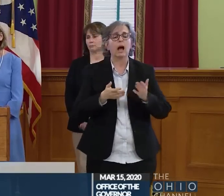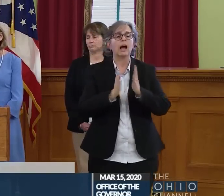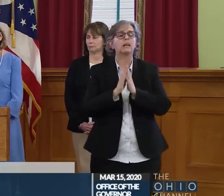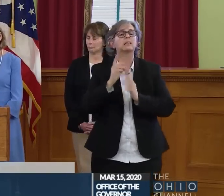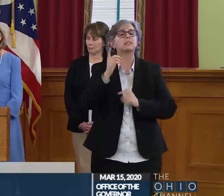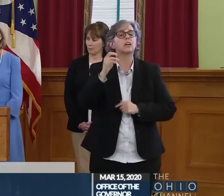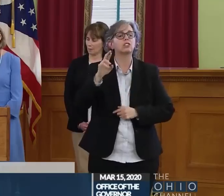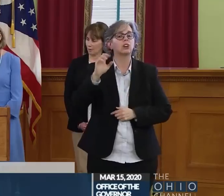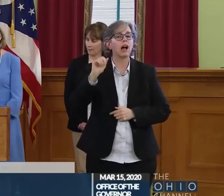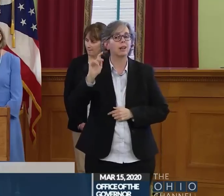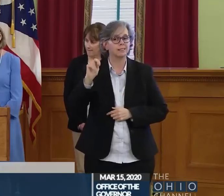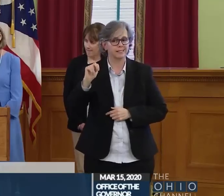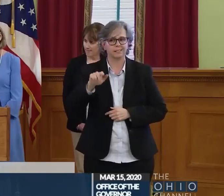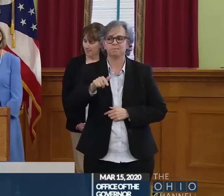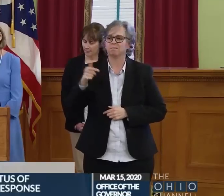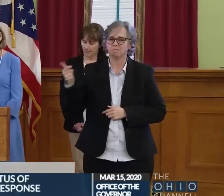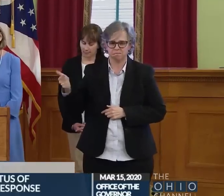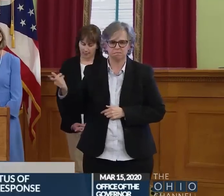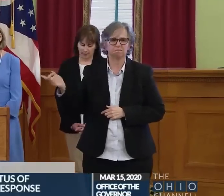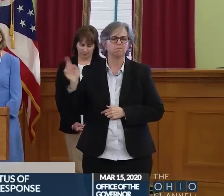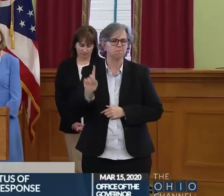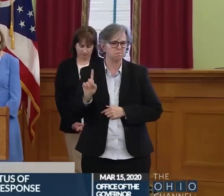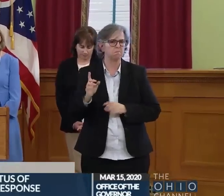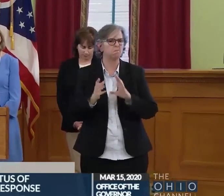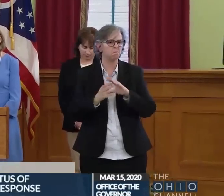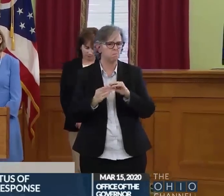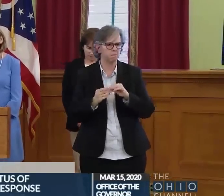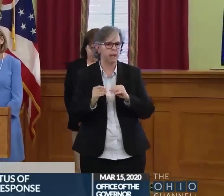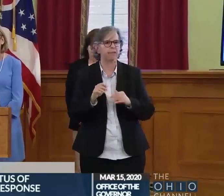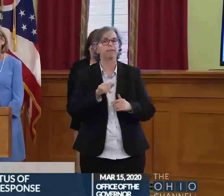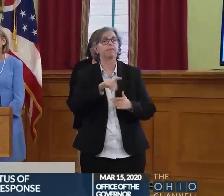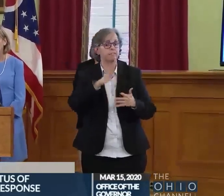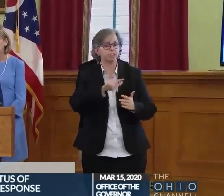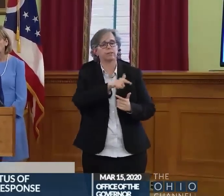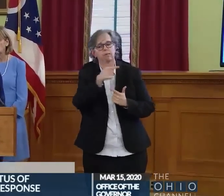up, and then I'll ask the Lieutenant Governor.